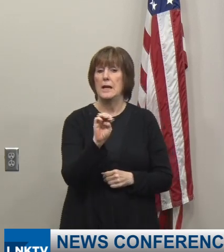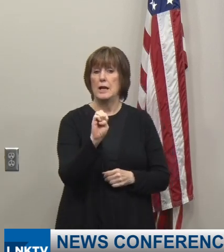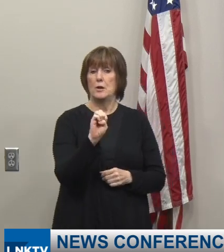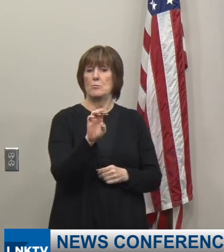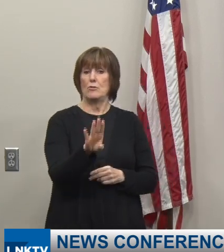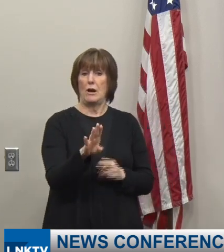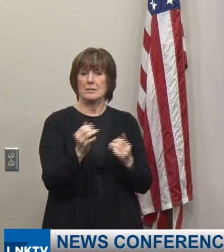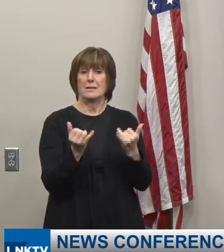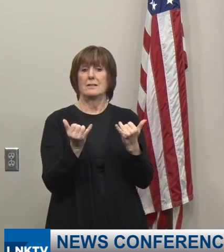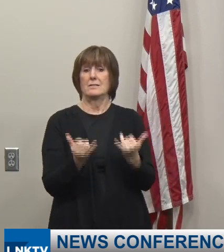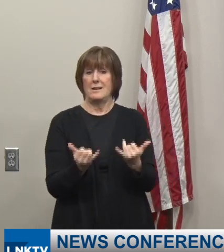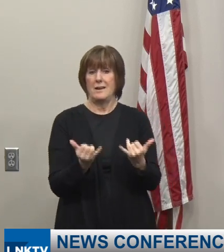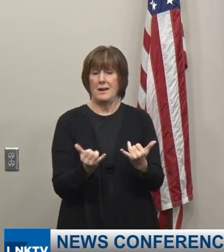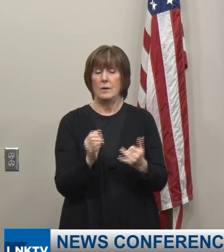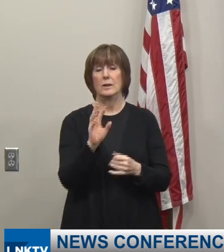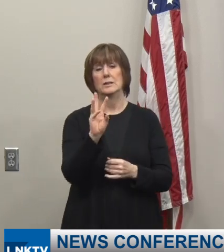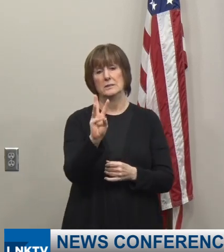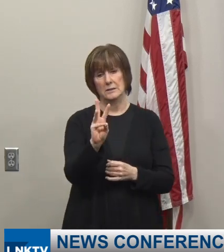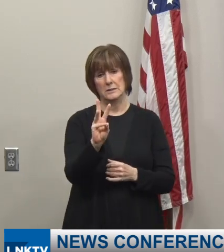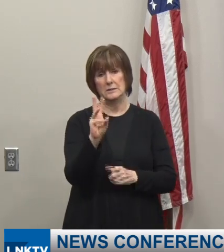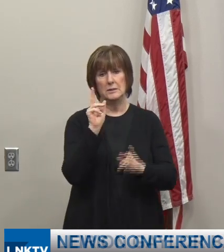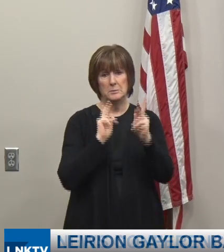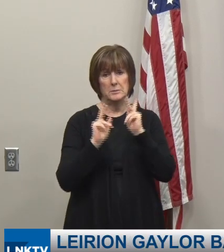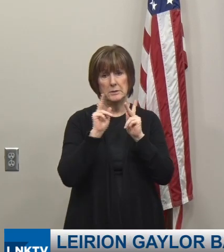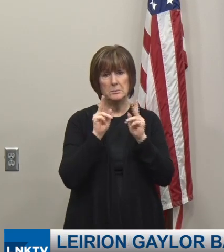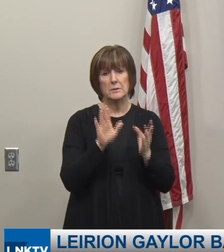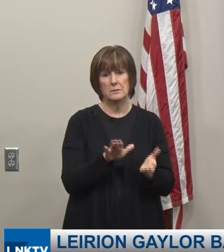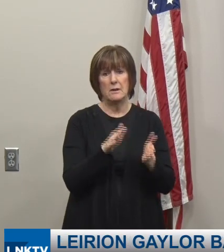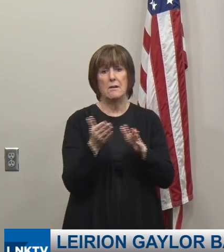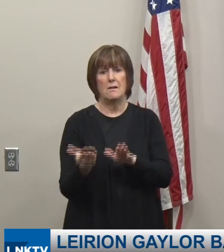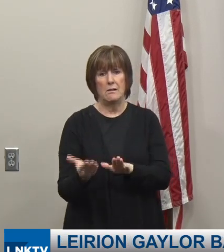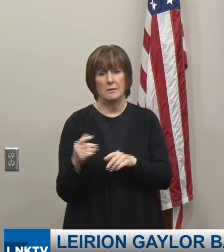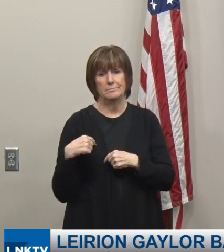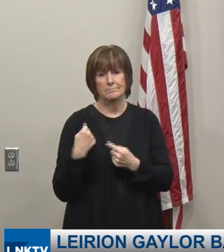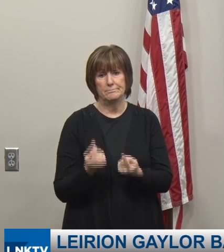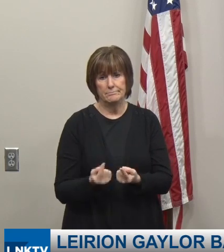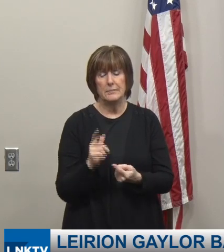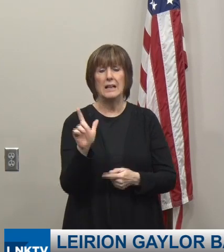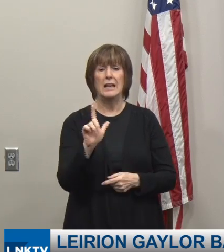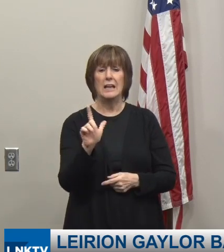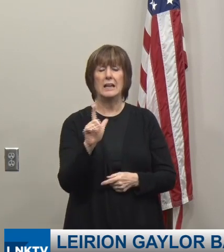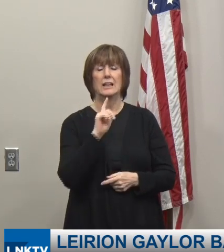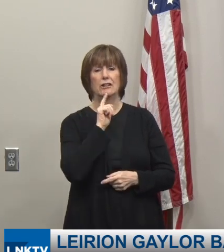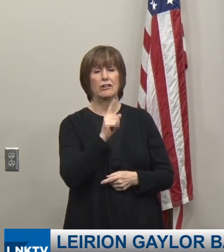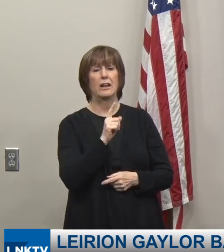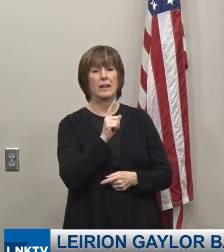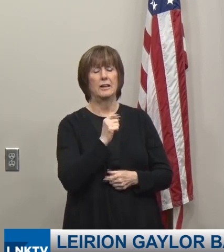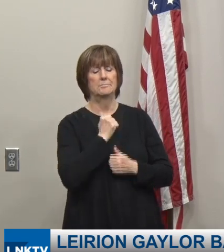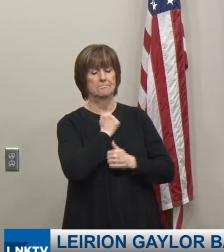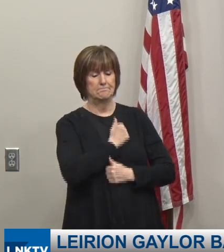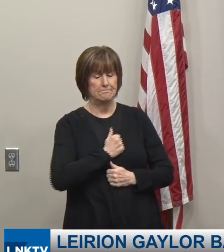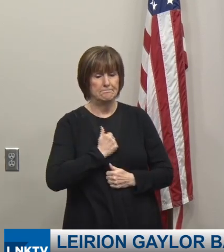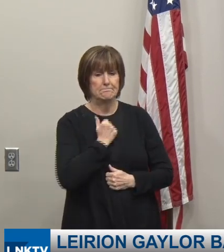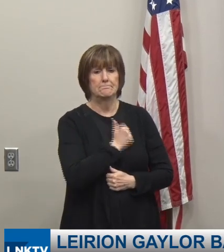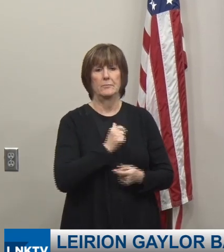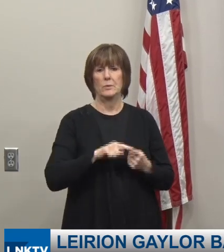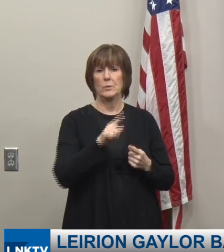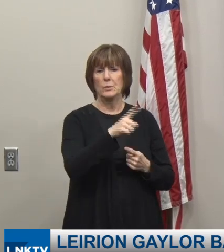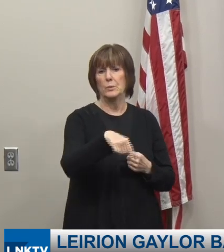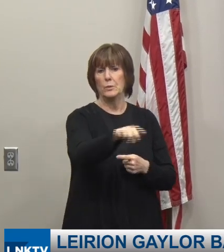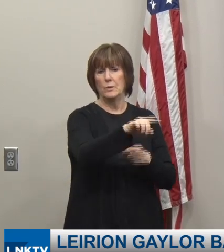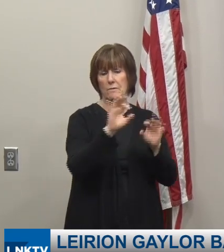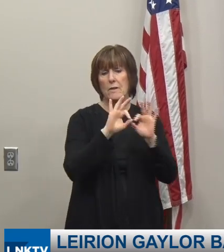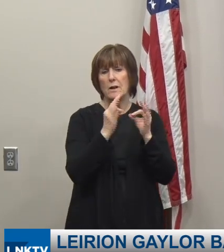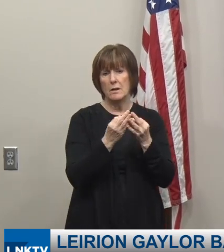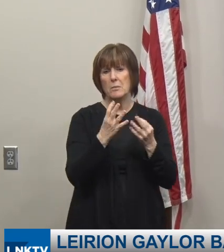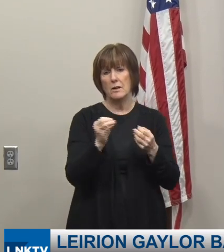Nebraska has now lost 6 residents to COVID-19. And Lincoln wants to extend its heartfelt sympathies to the family and friends of